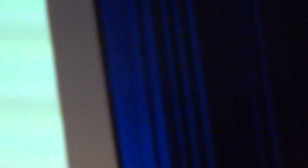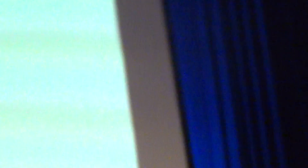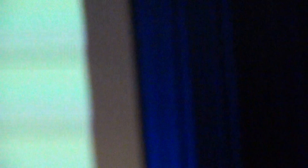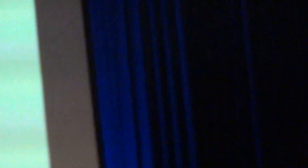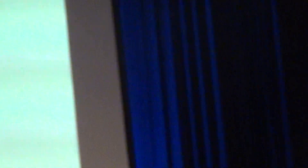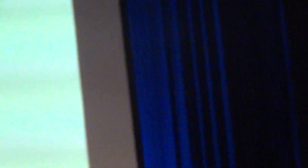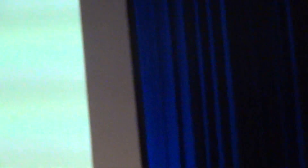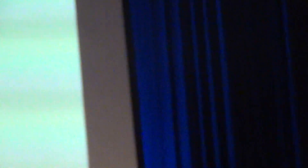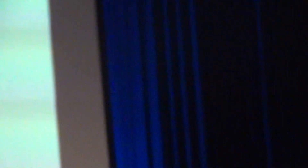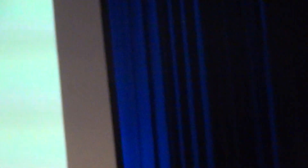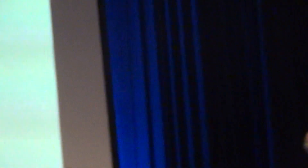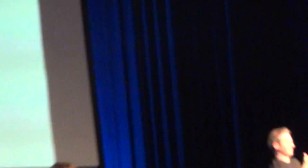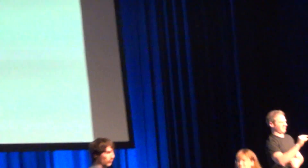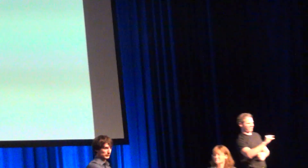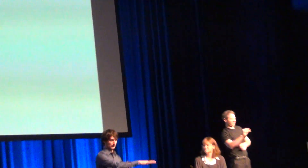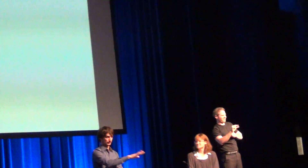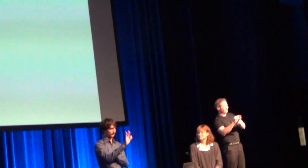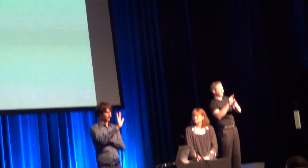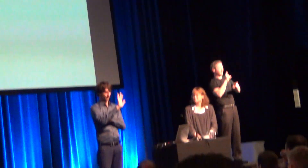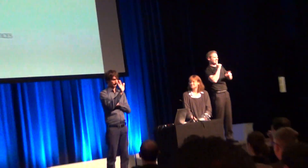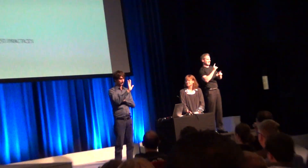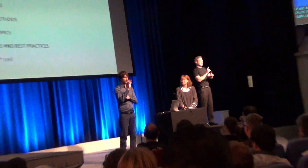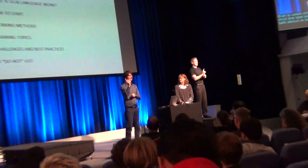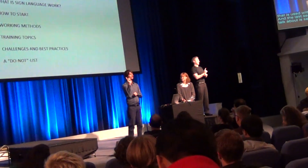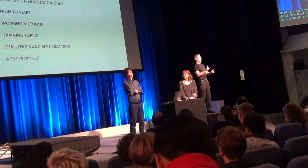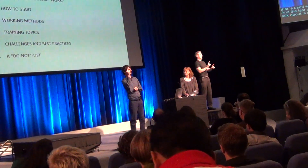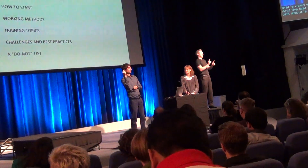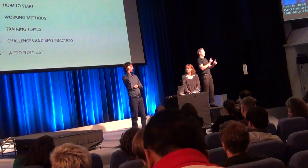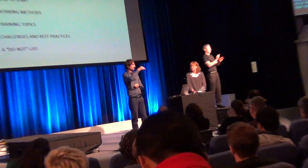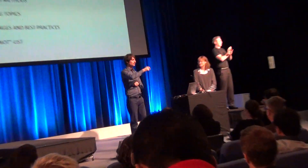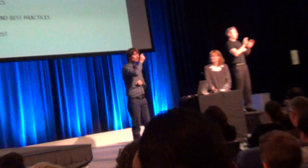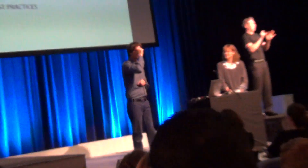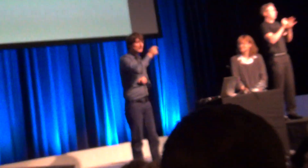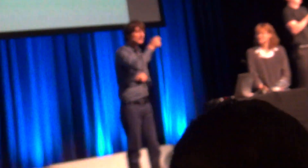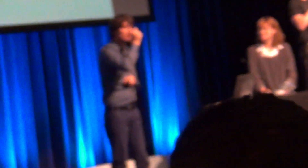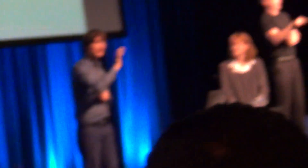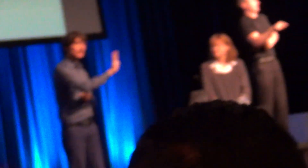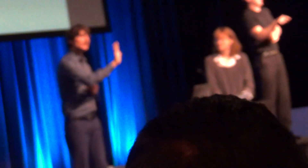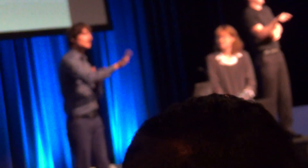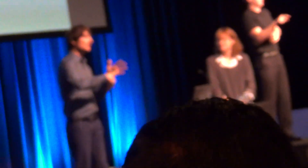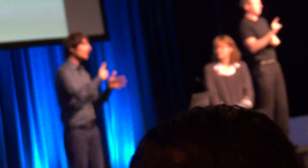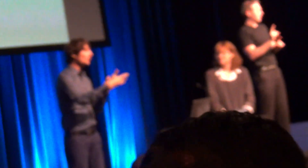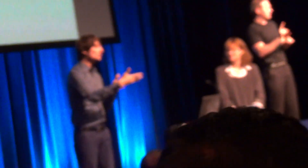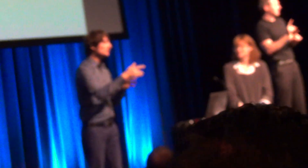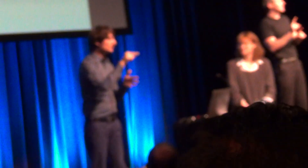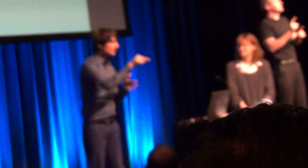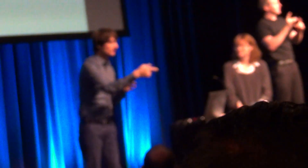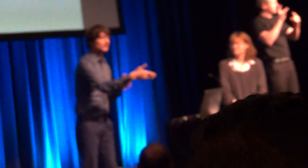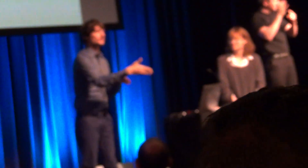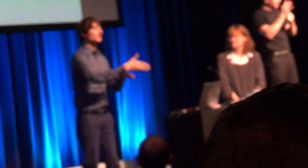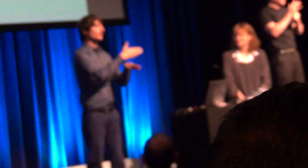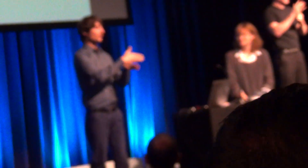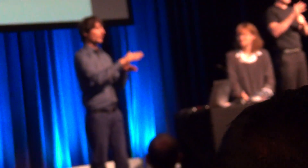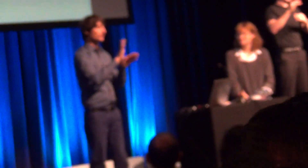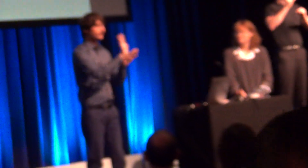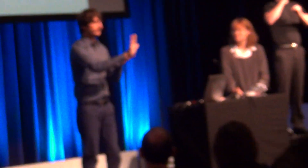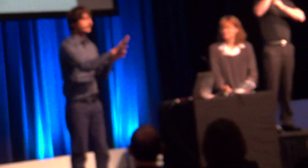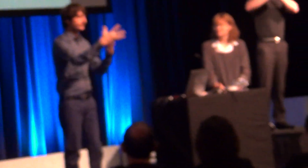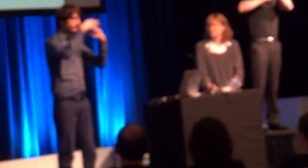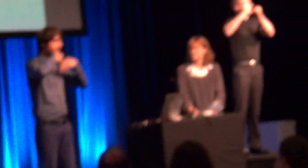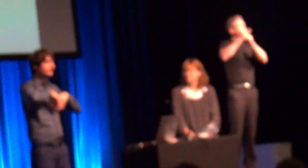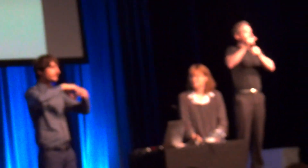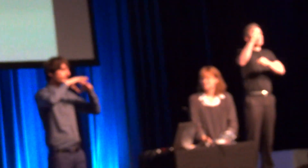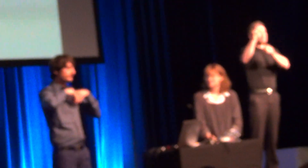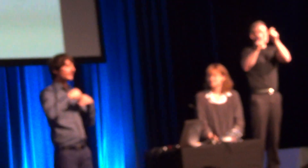a do not list. One of the most important things is that international consultants or advisors don't